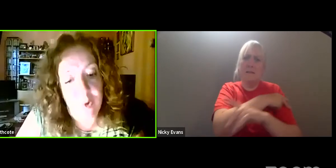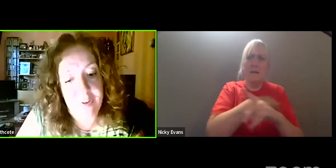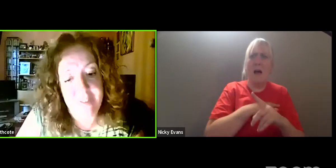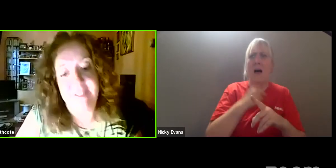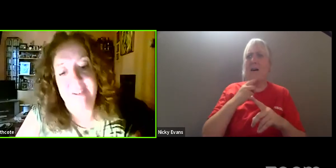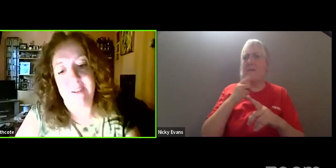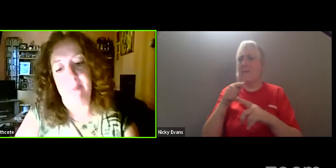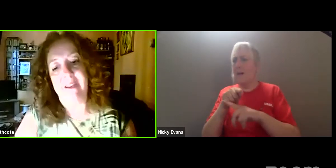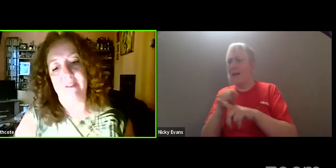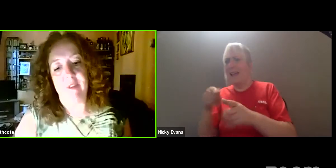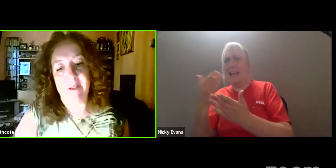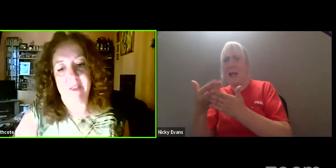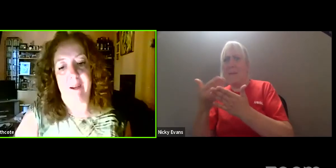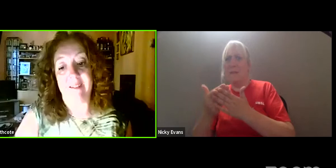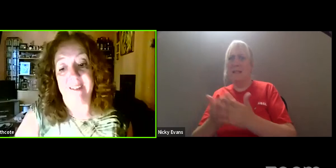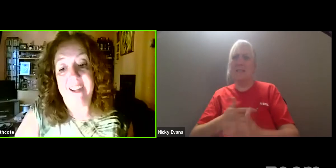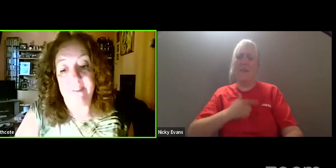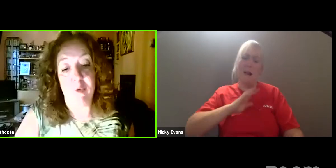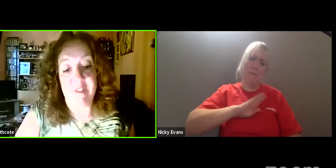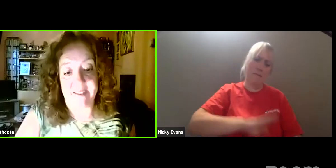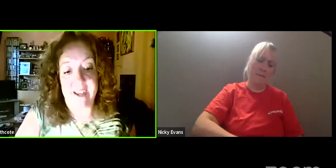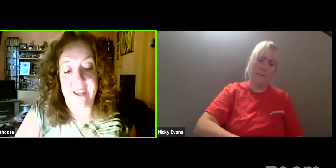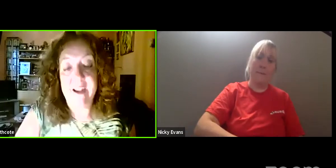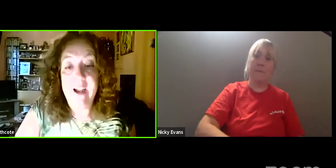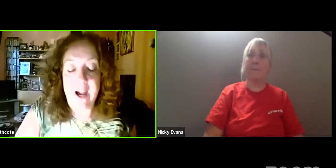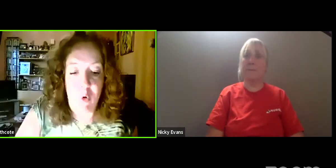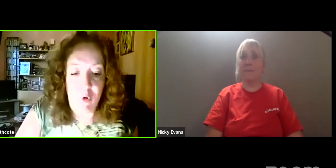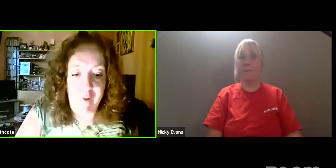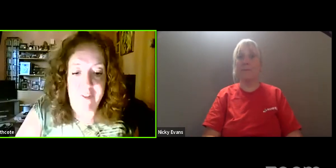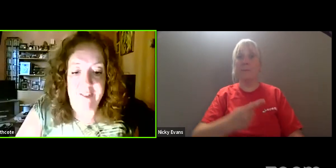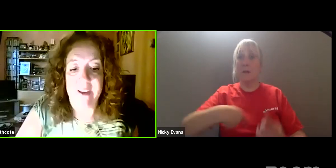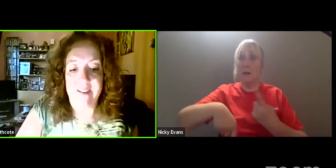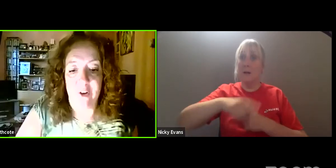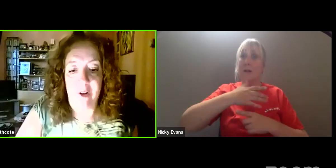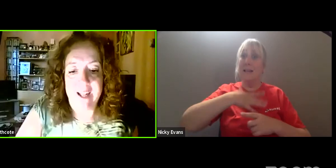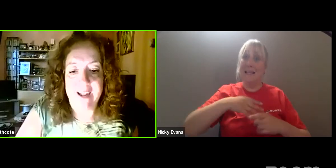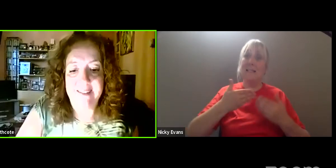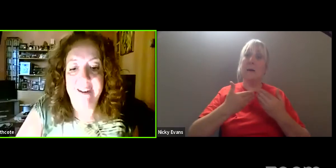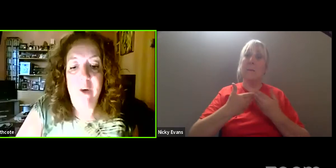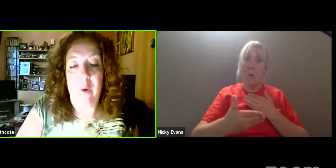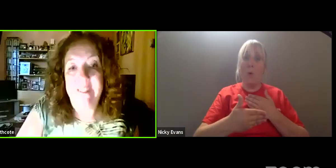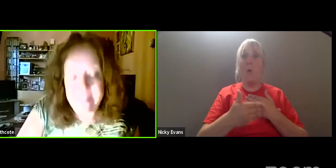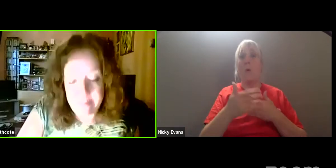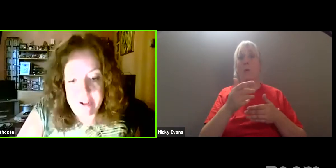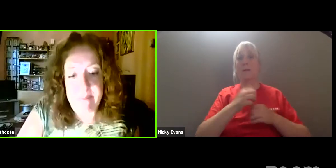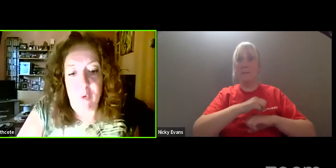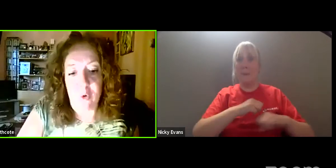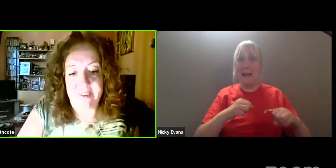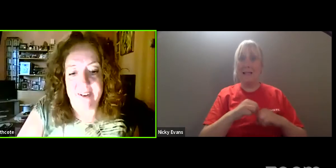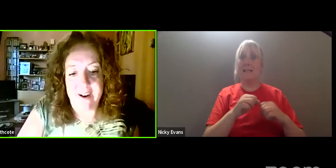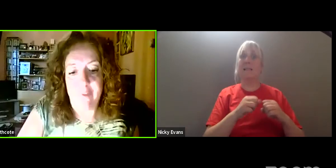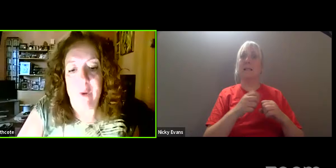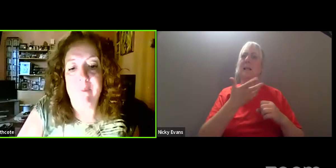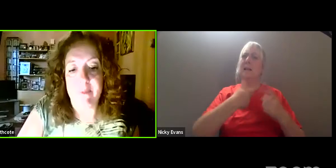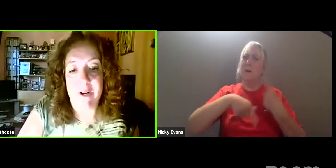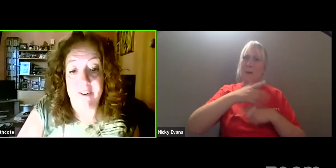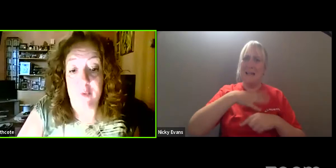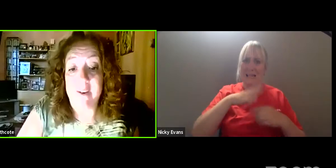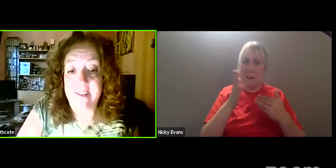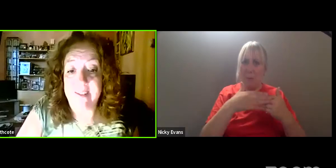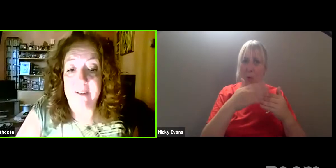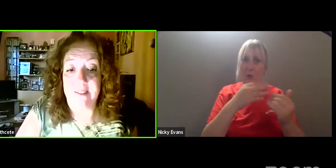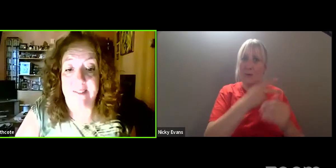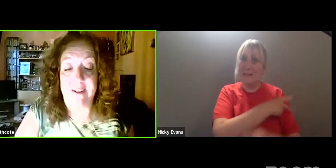now forcing the DWP to rethink, because it needs more estate and more office space, not less. We desperately need more staff. We